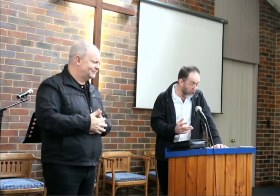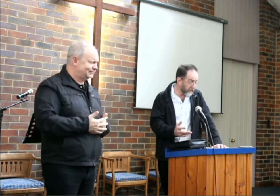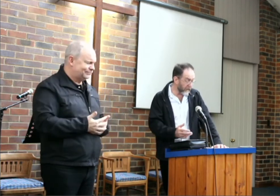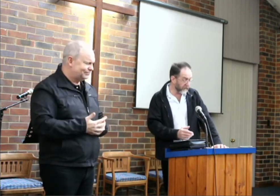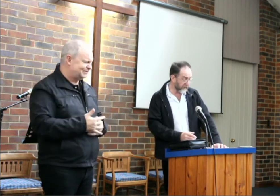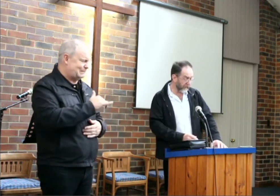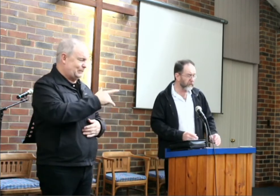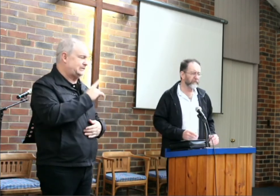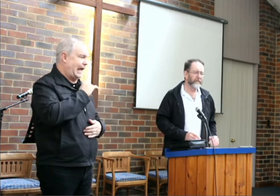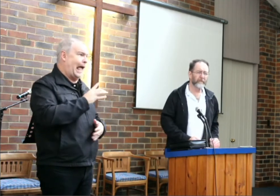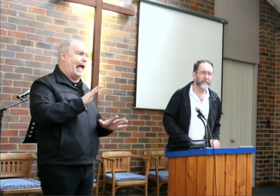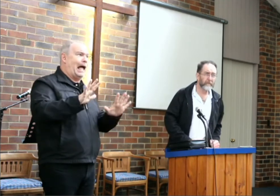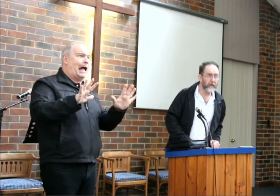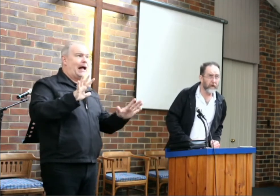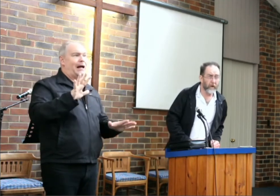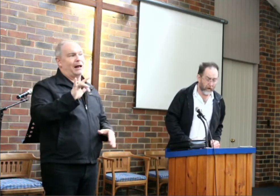You might be tempted to say, well,